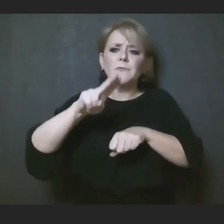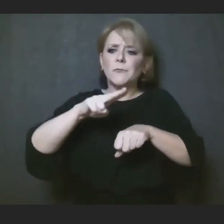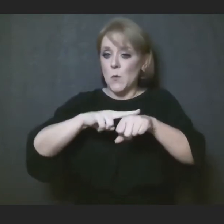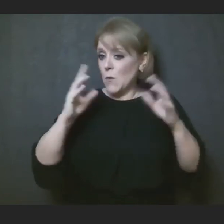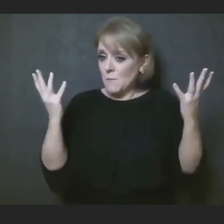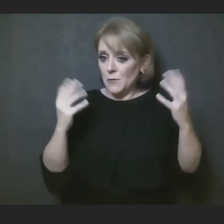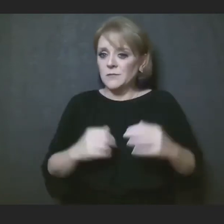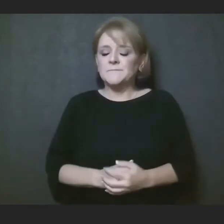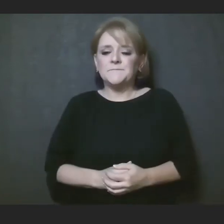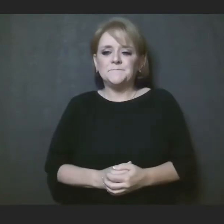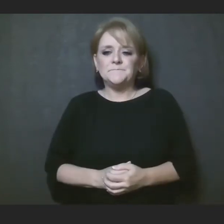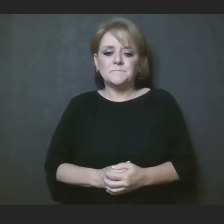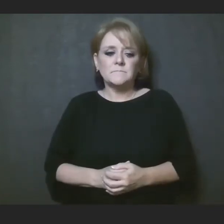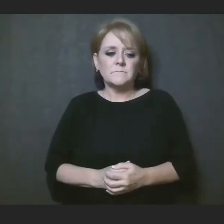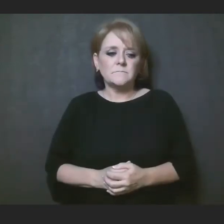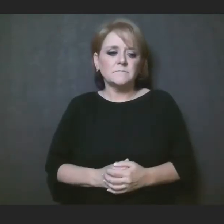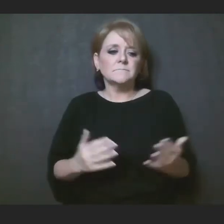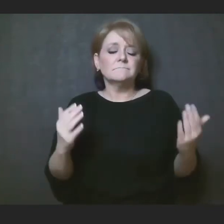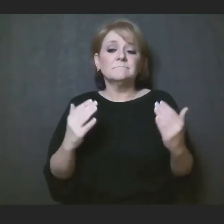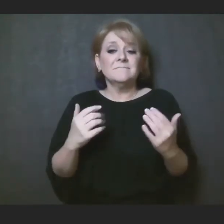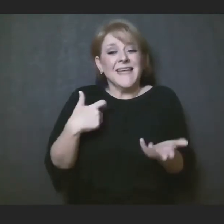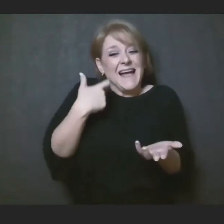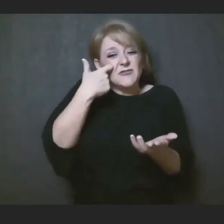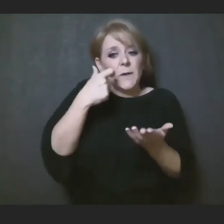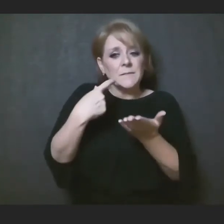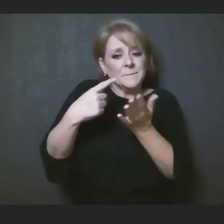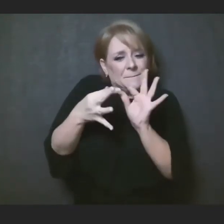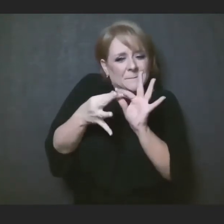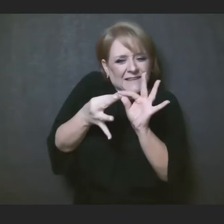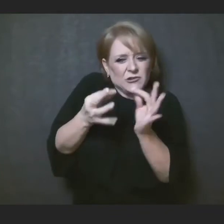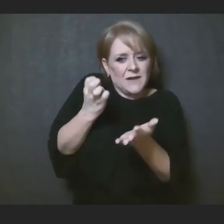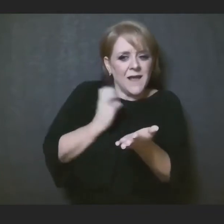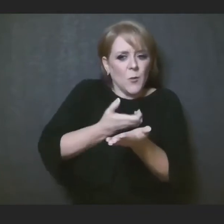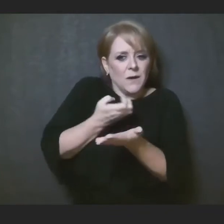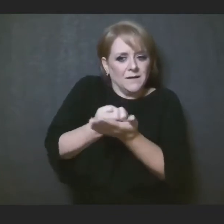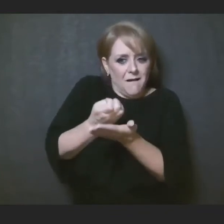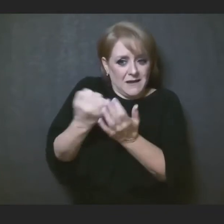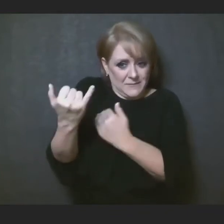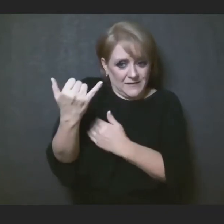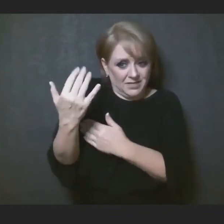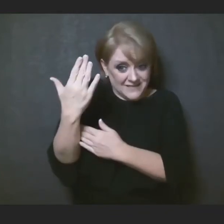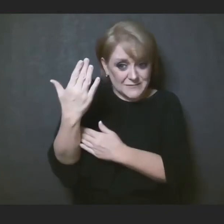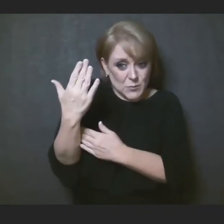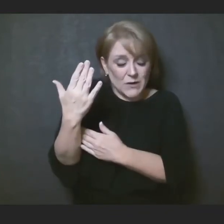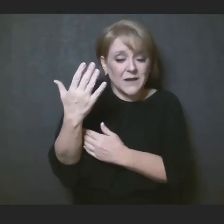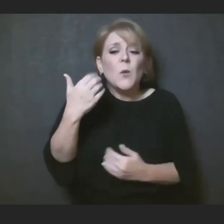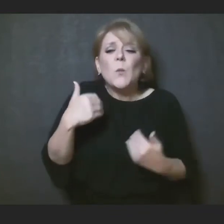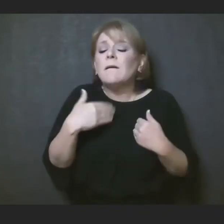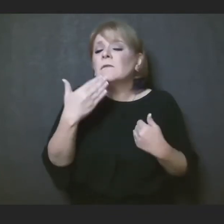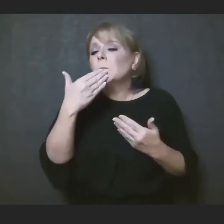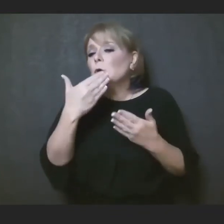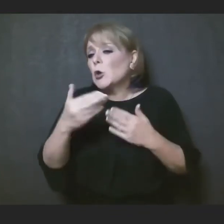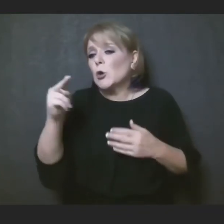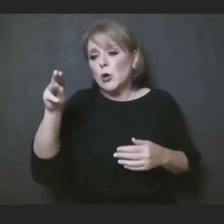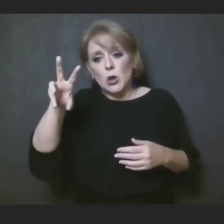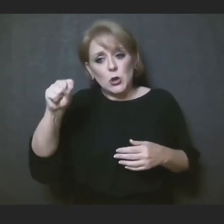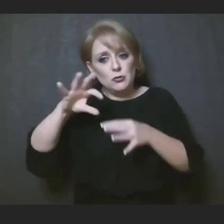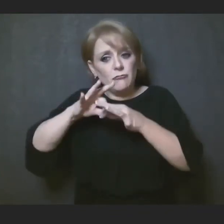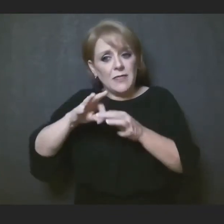I've talked to I've mentioned our economy a little bit this morning we got really good news this morning about sales tax it's the